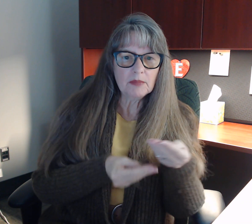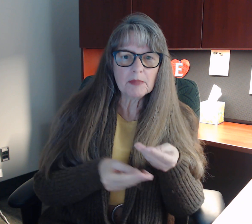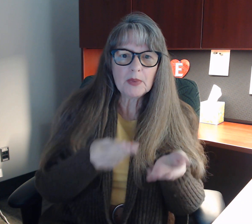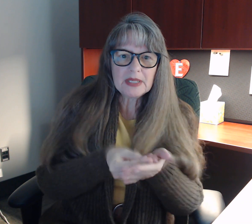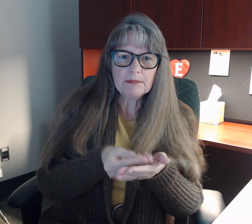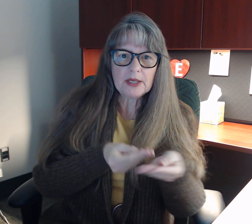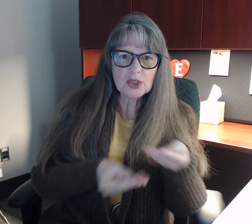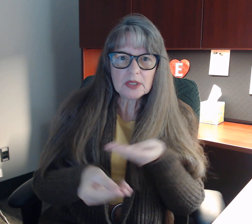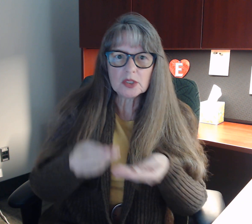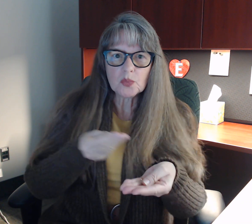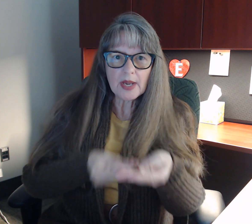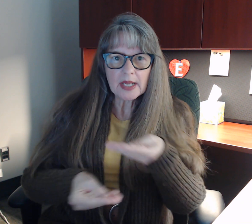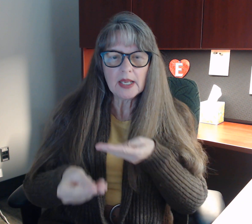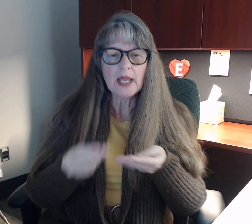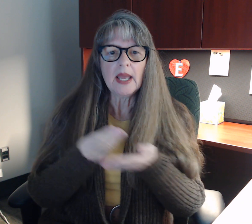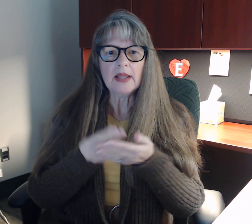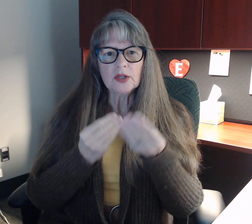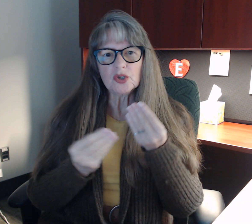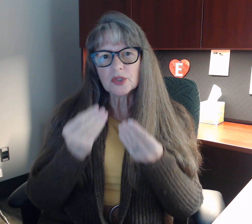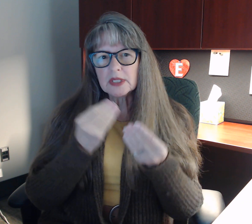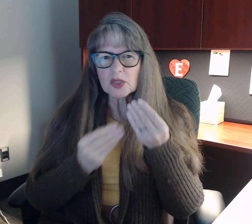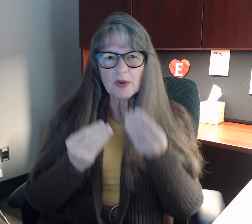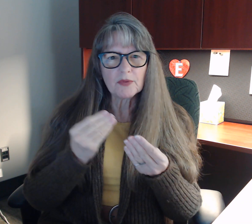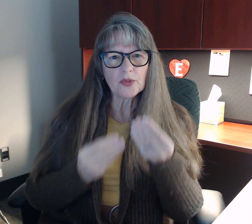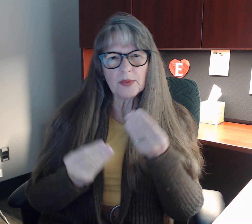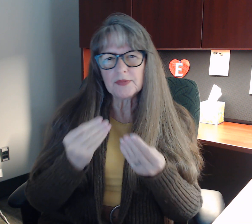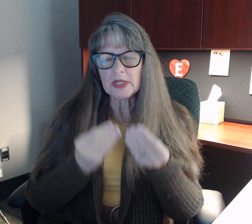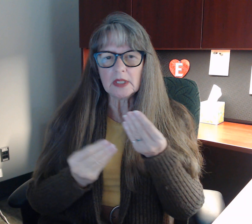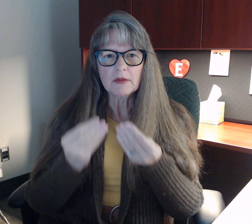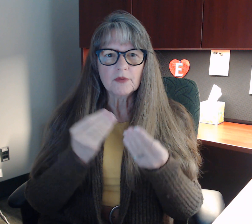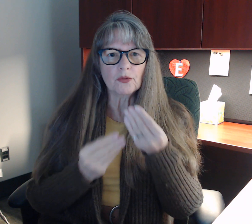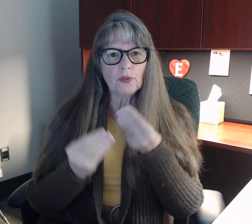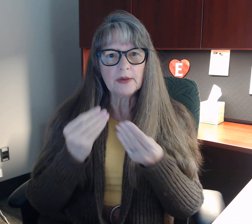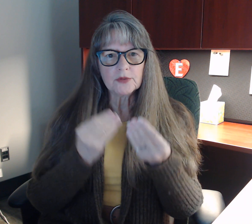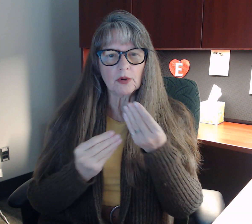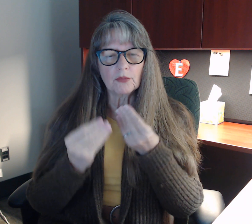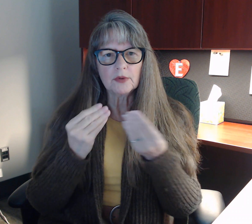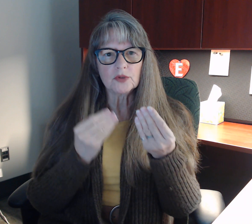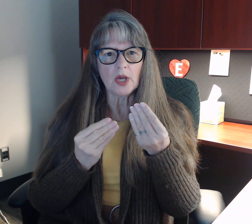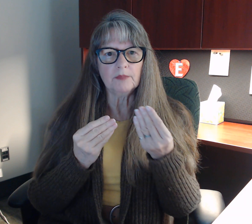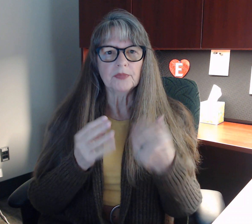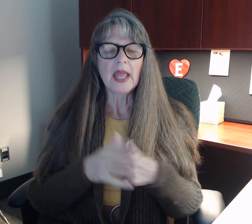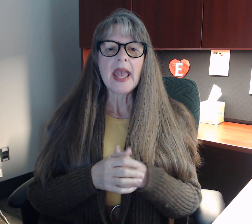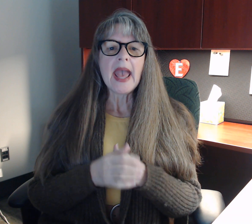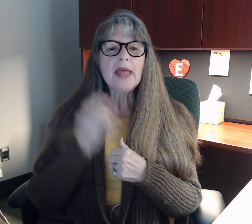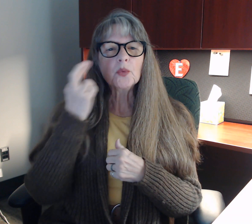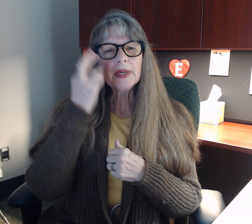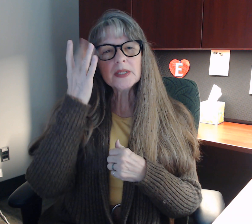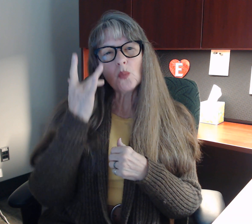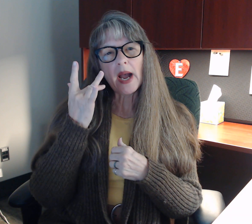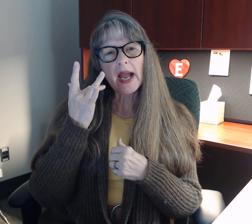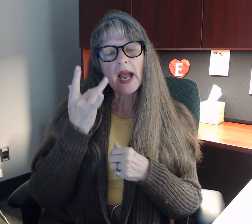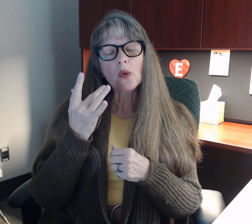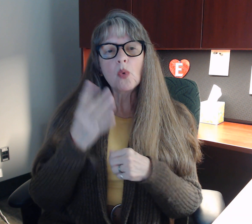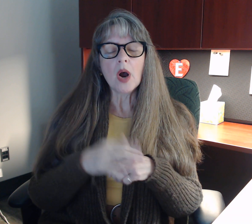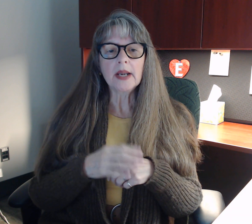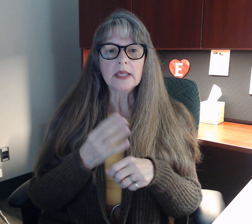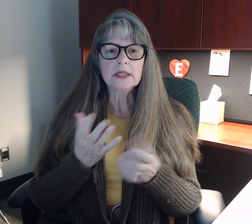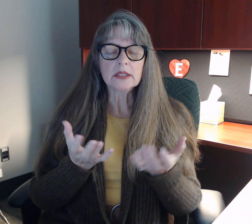we did budget this way, and it's usually this way for thrifty, for thrift or thrift shop. And the reason why I wanted to,